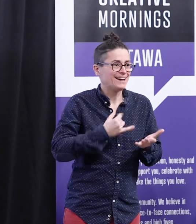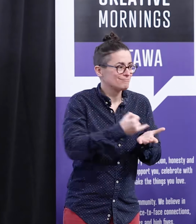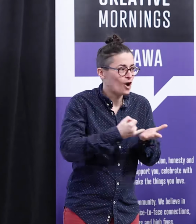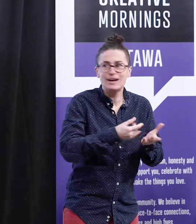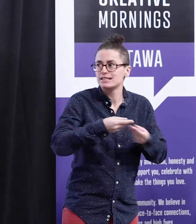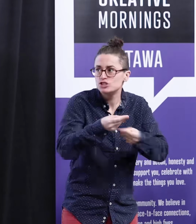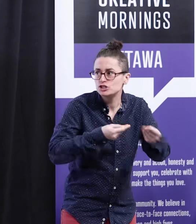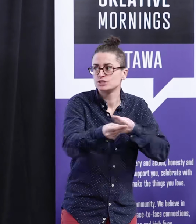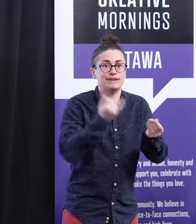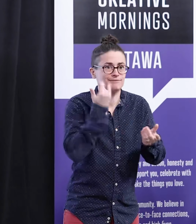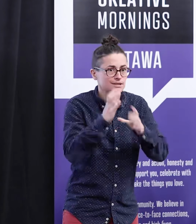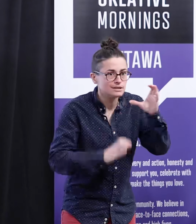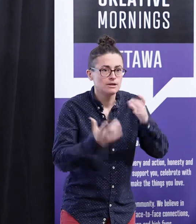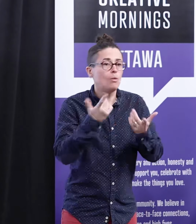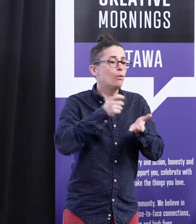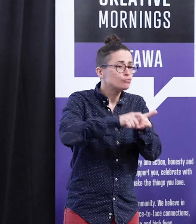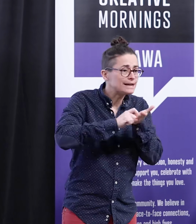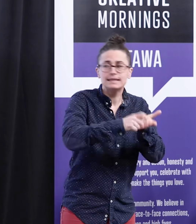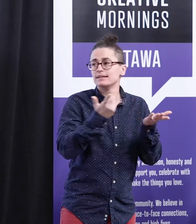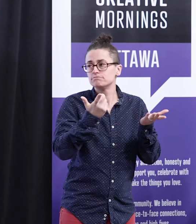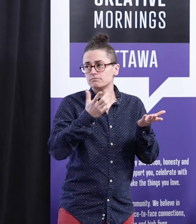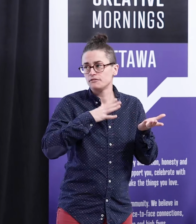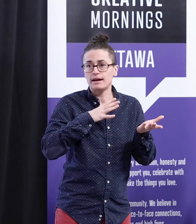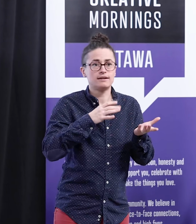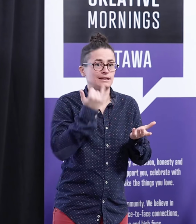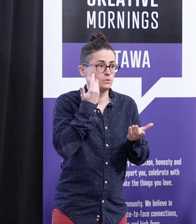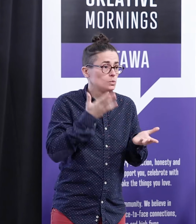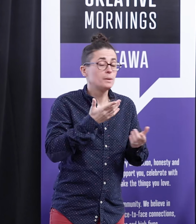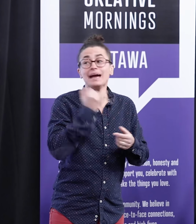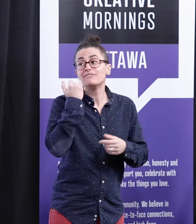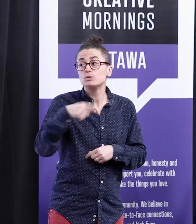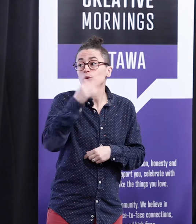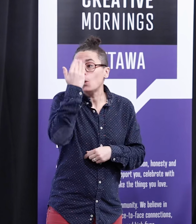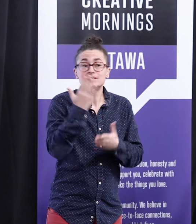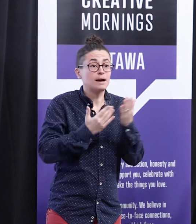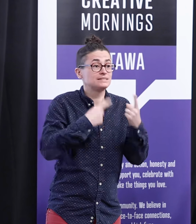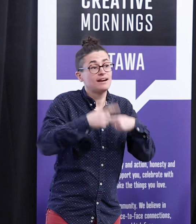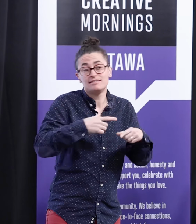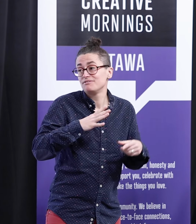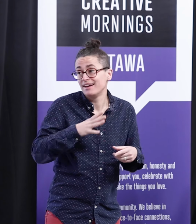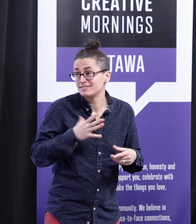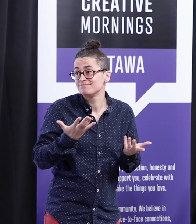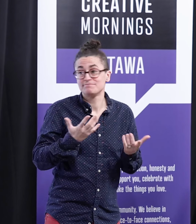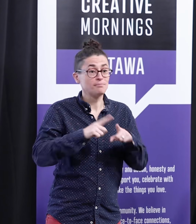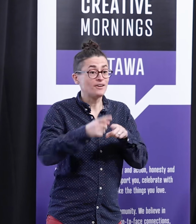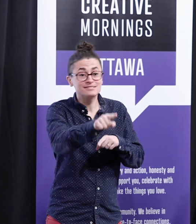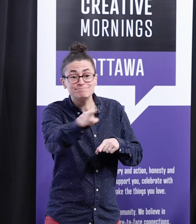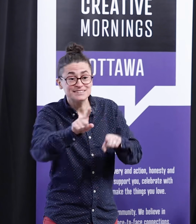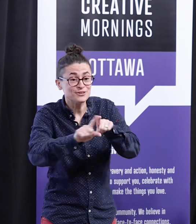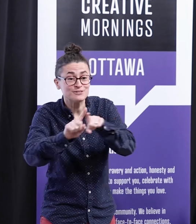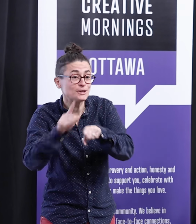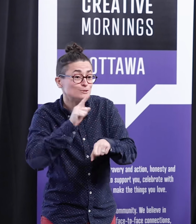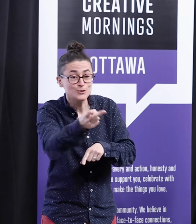If you're communicating with me, I really like to have those visual exchanges. So you can use your body, you can use gestures, you can